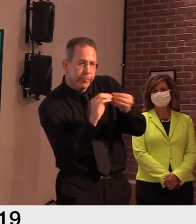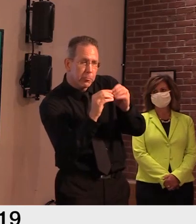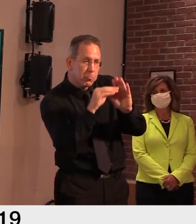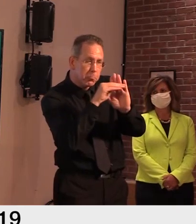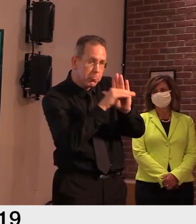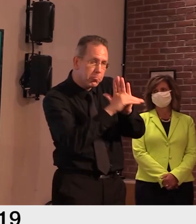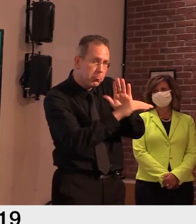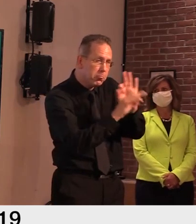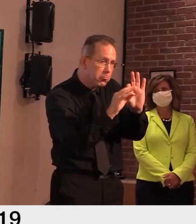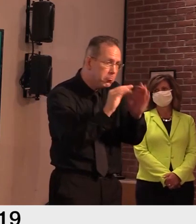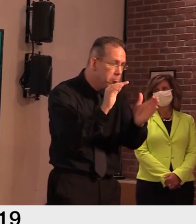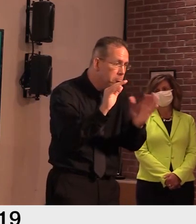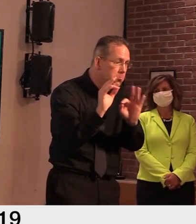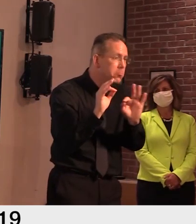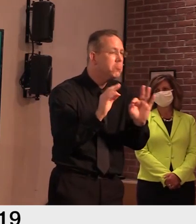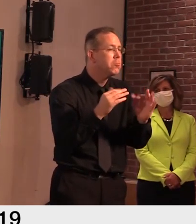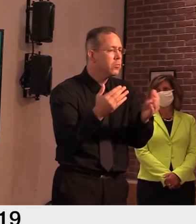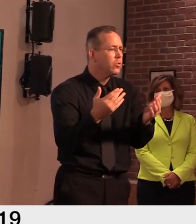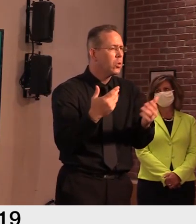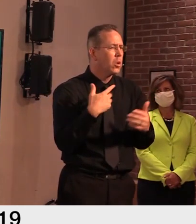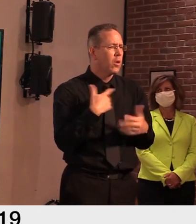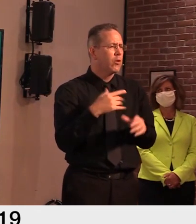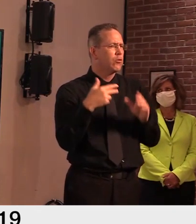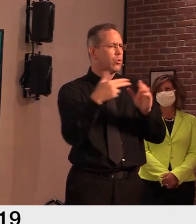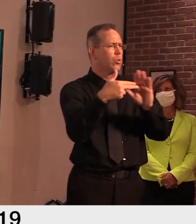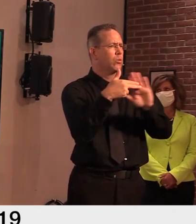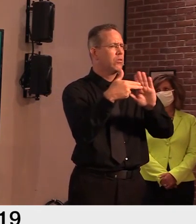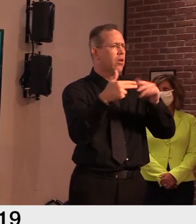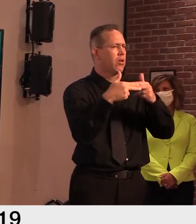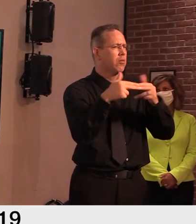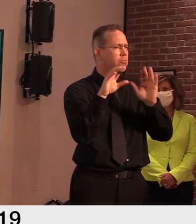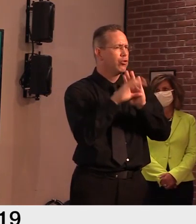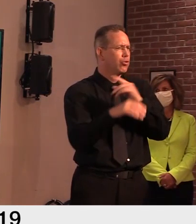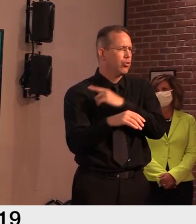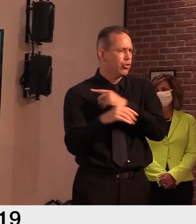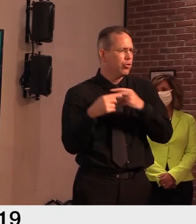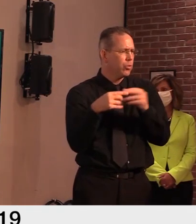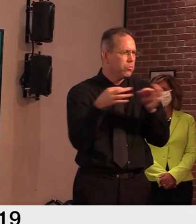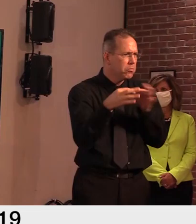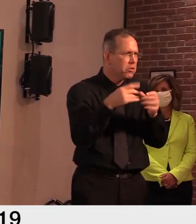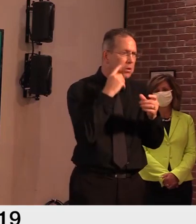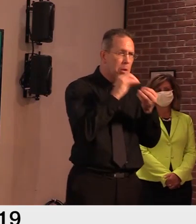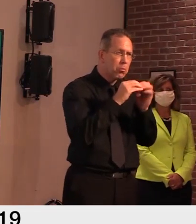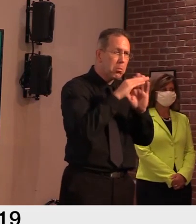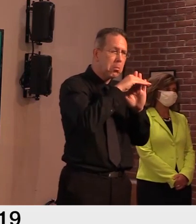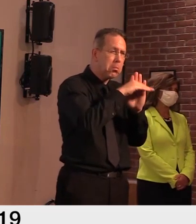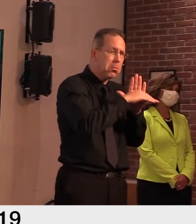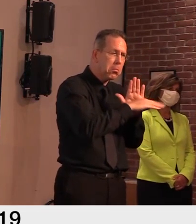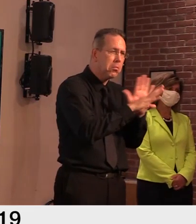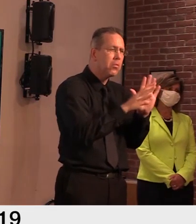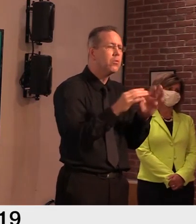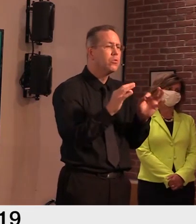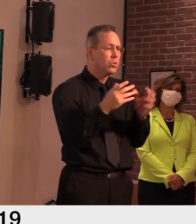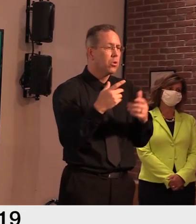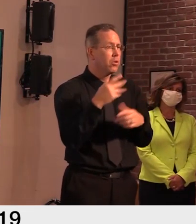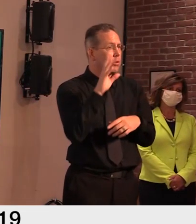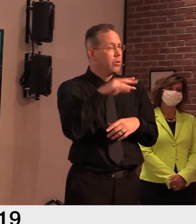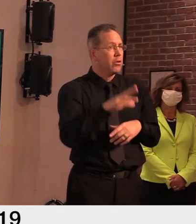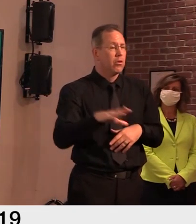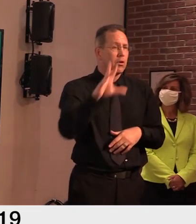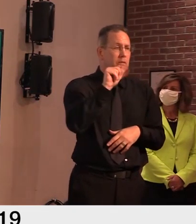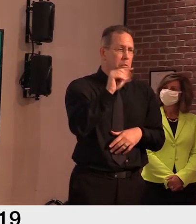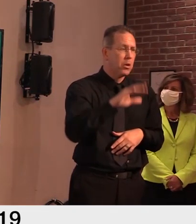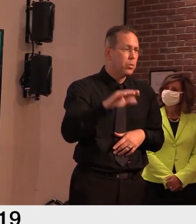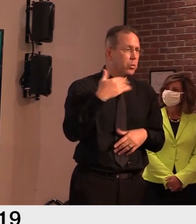periods. But certainly we want to continue to watch our trends as we have been doing. And as you saw